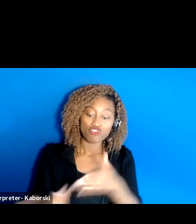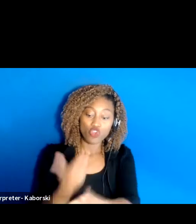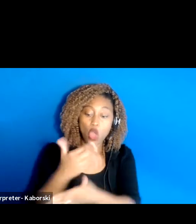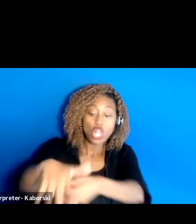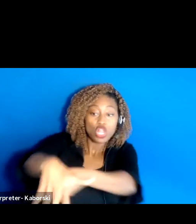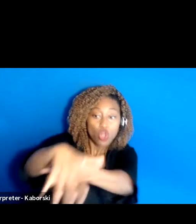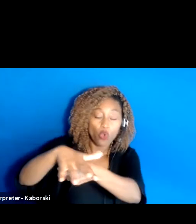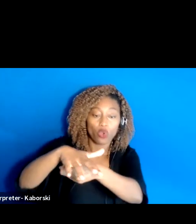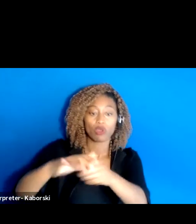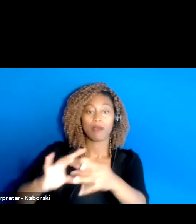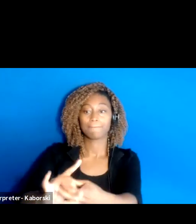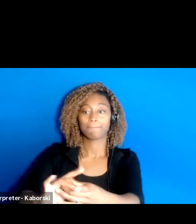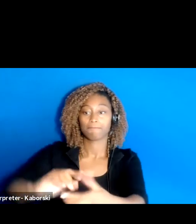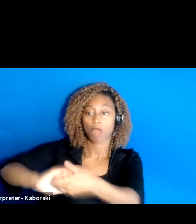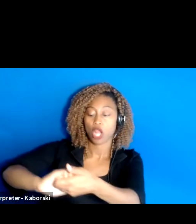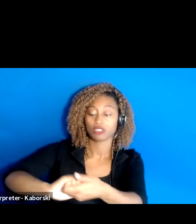partnerships with